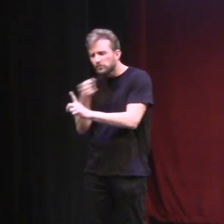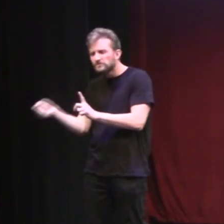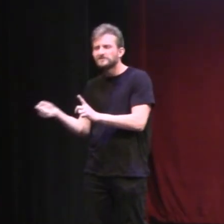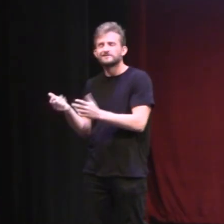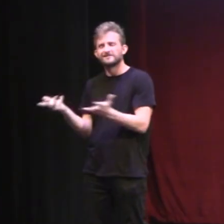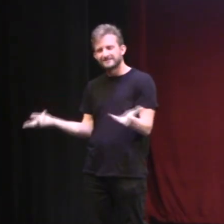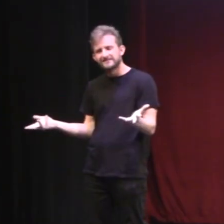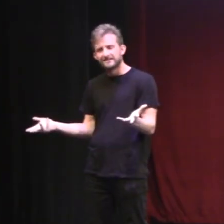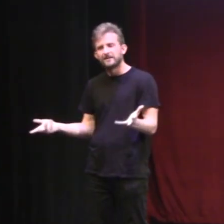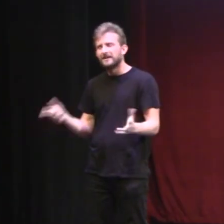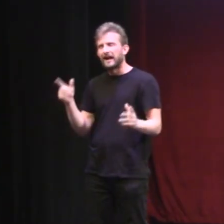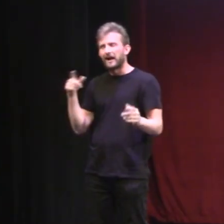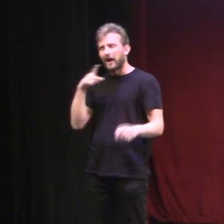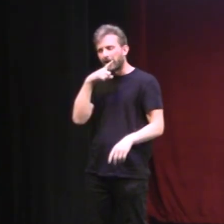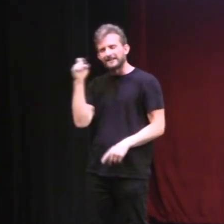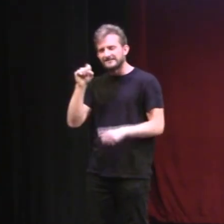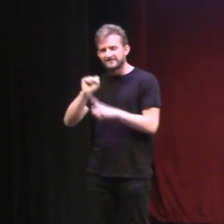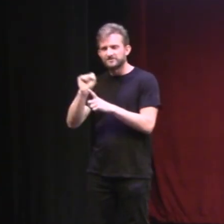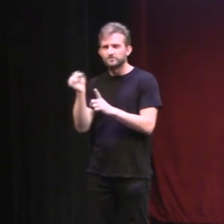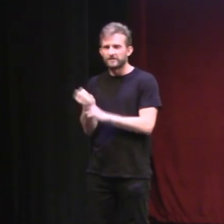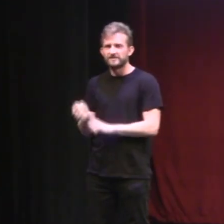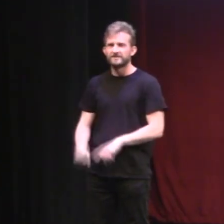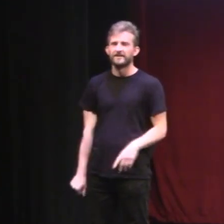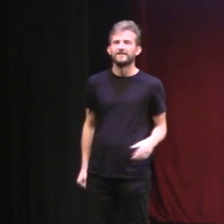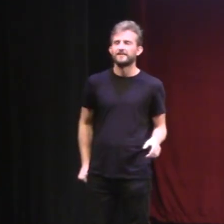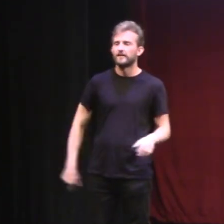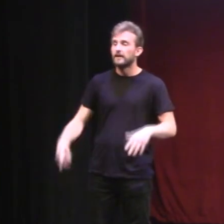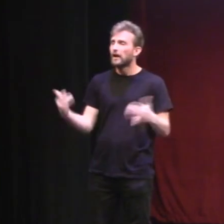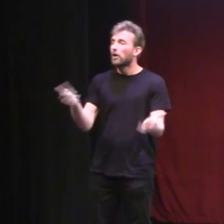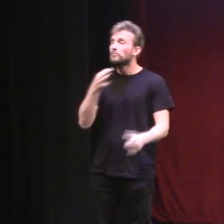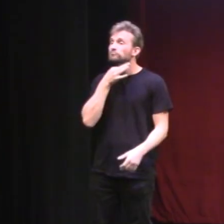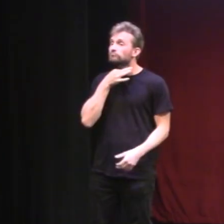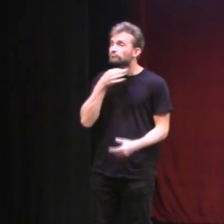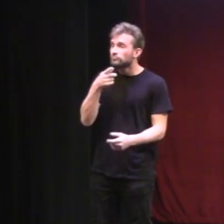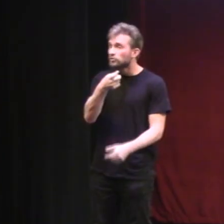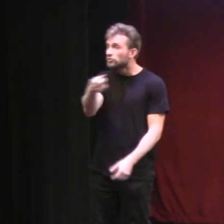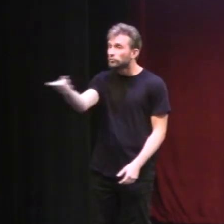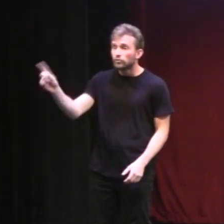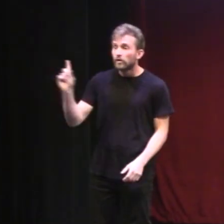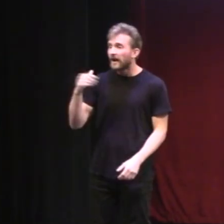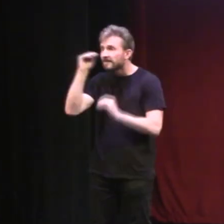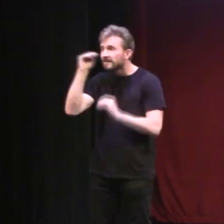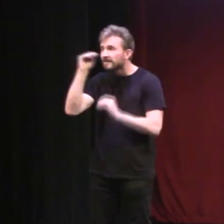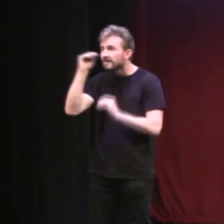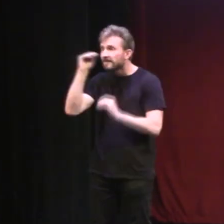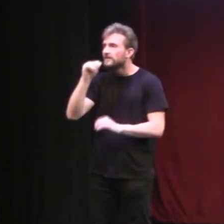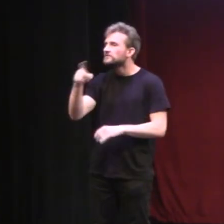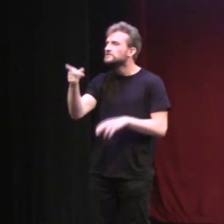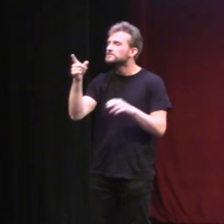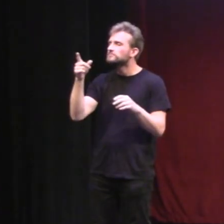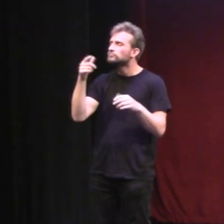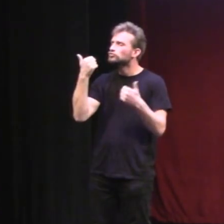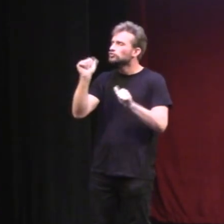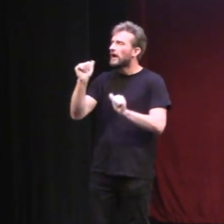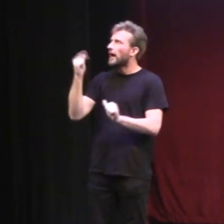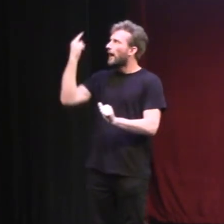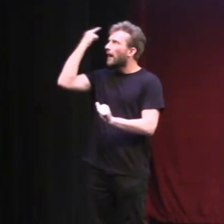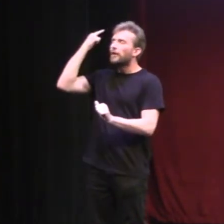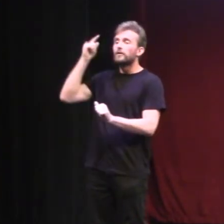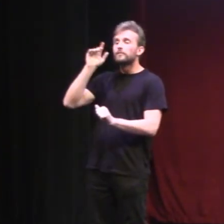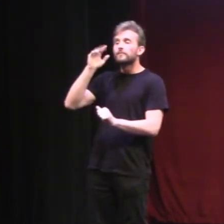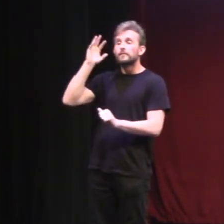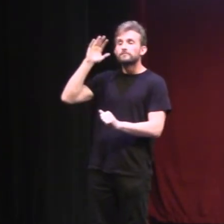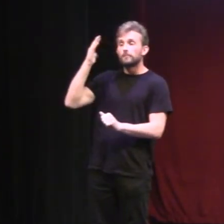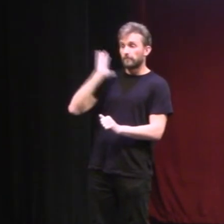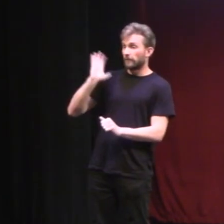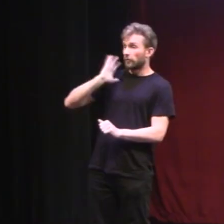stab at applying one of our theories to Kelly? I can go back to that theory slide